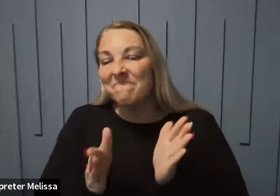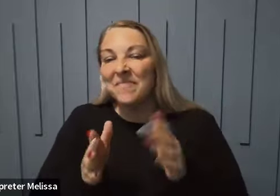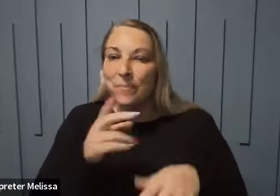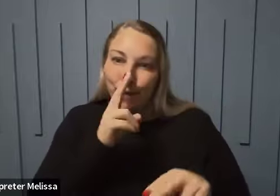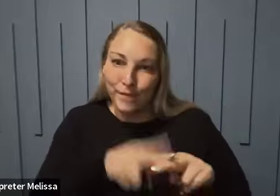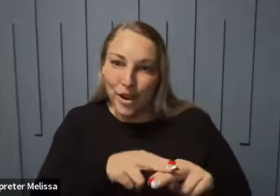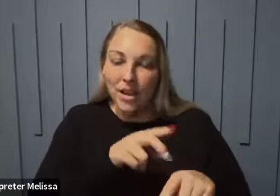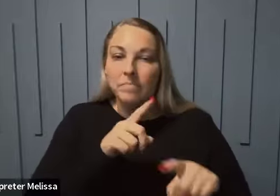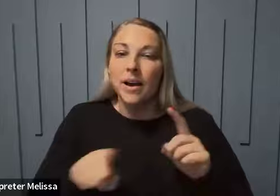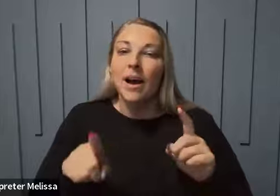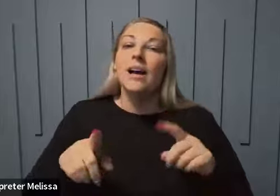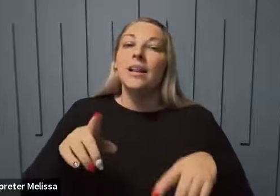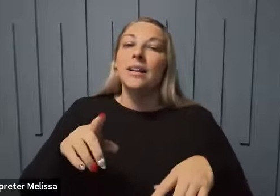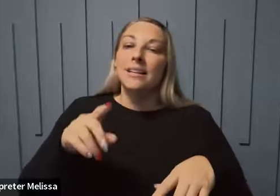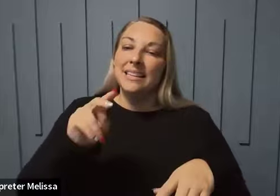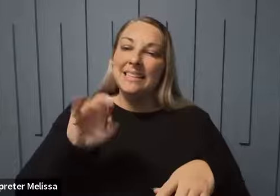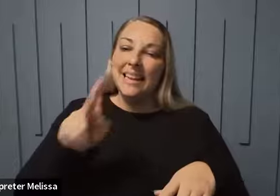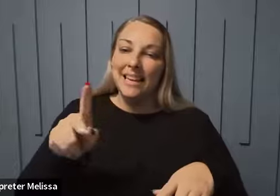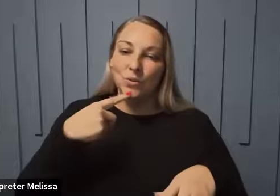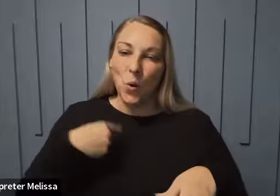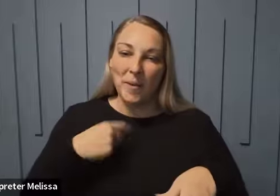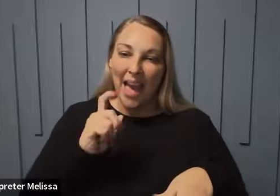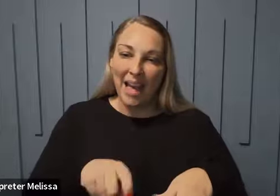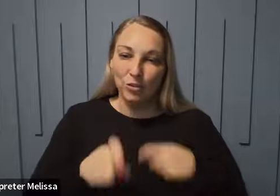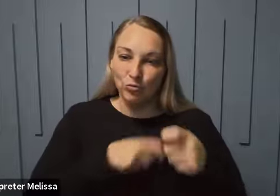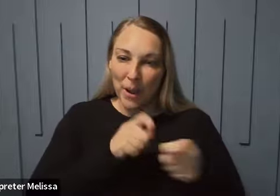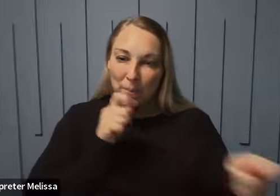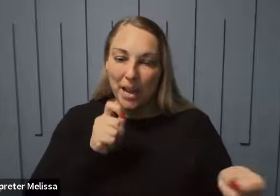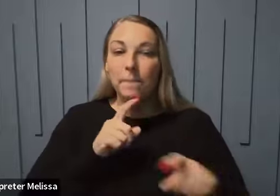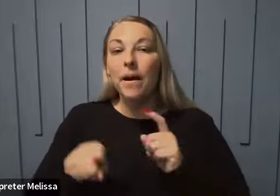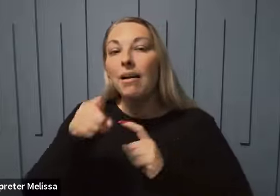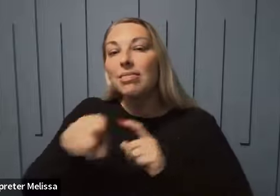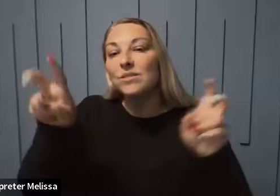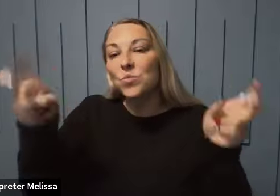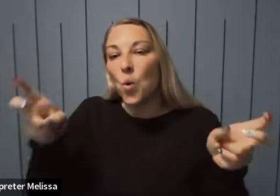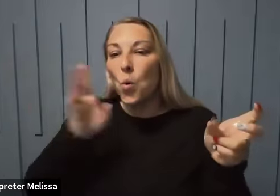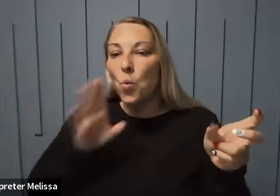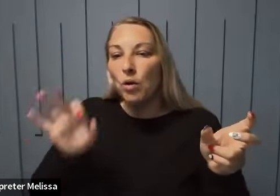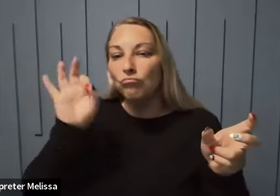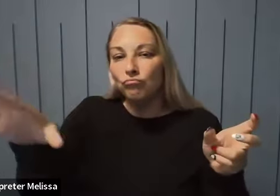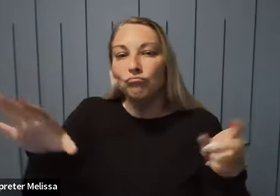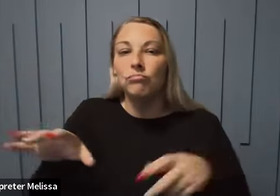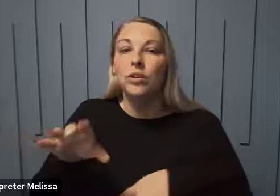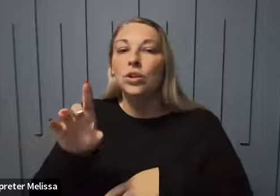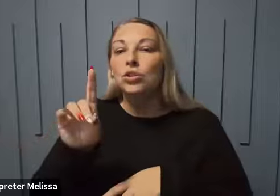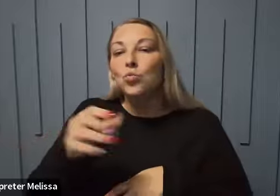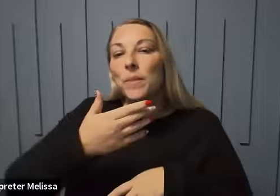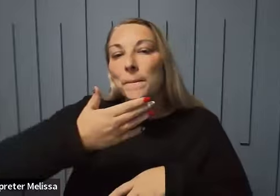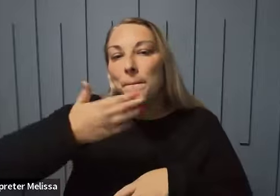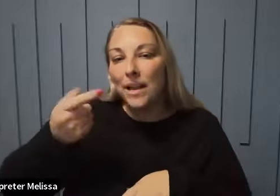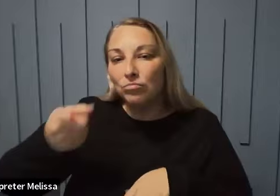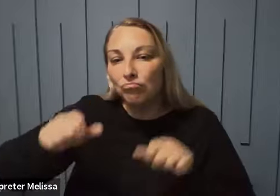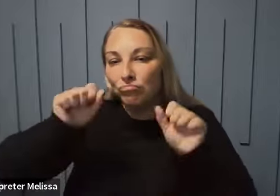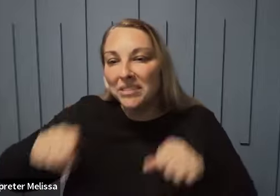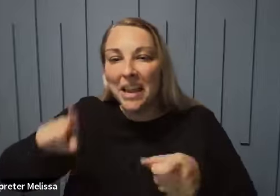with this quote from Maya Angelou, which is, do the best you can until you know better. And then when you know better, you do better. And